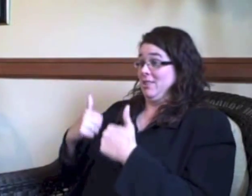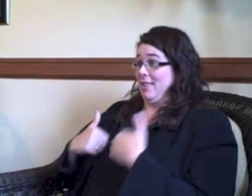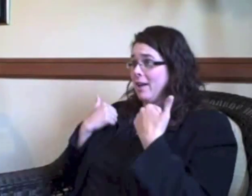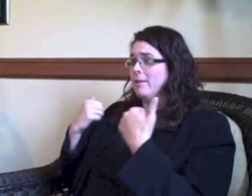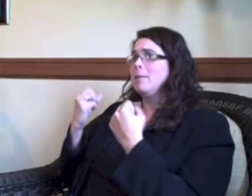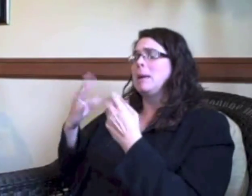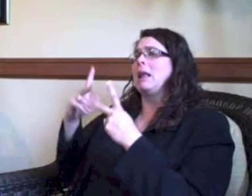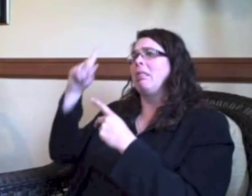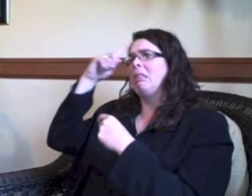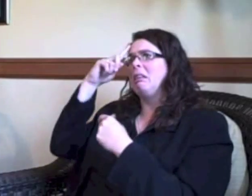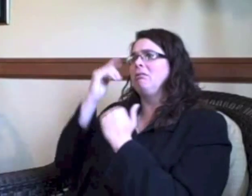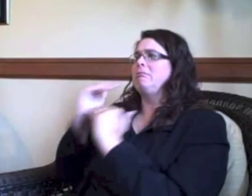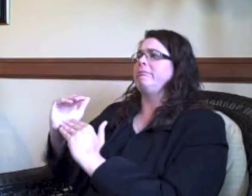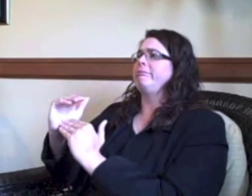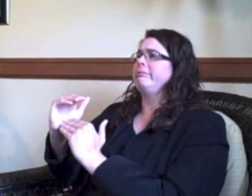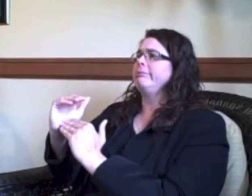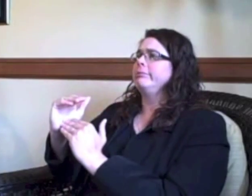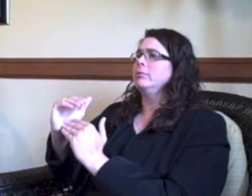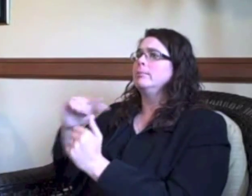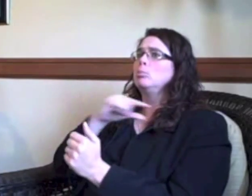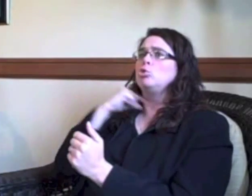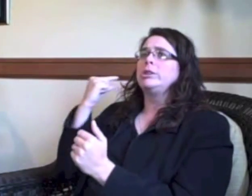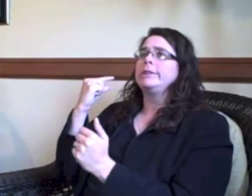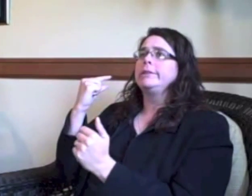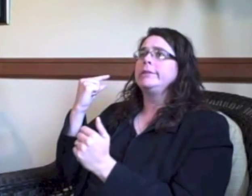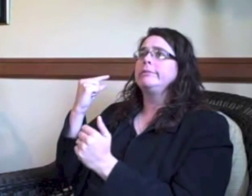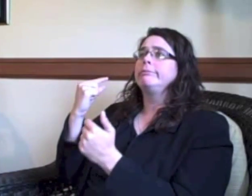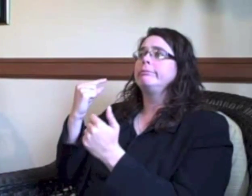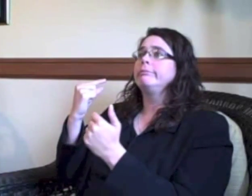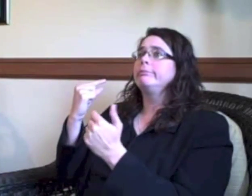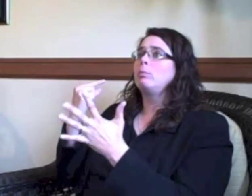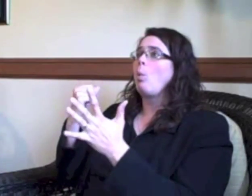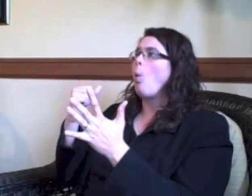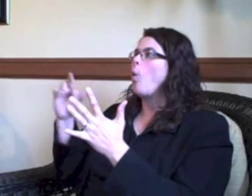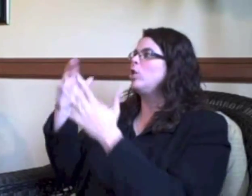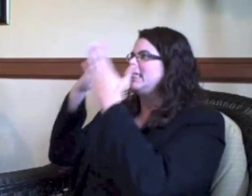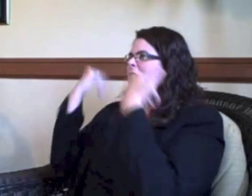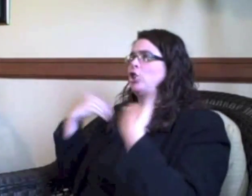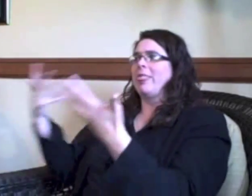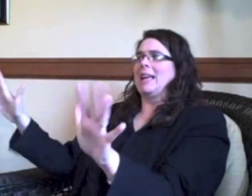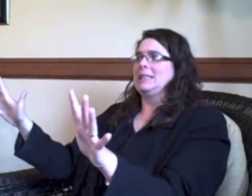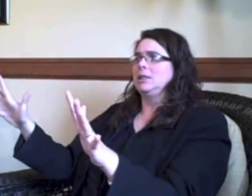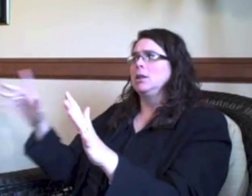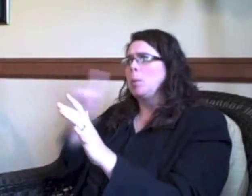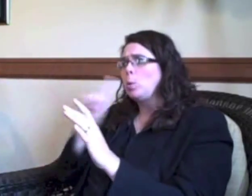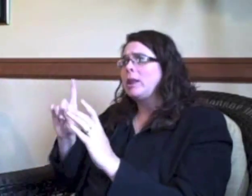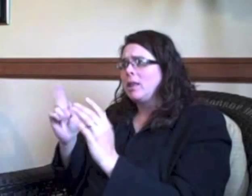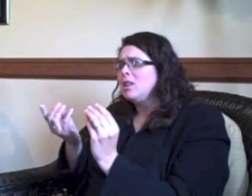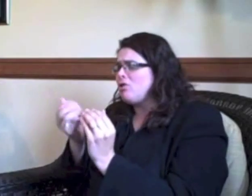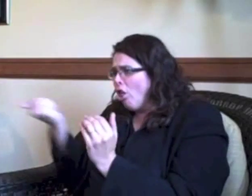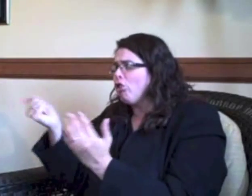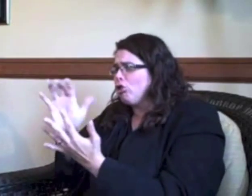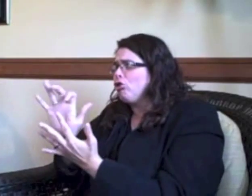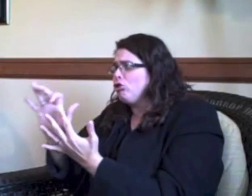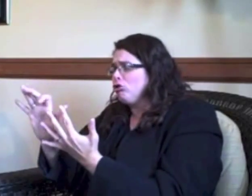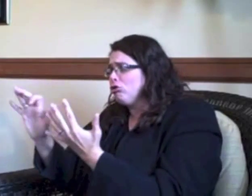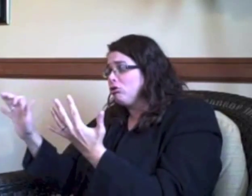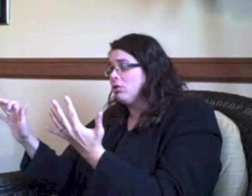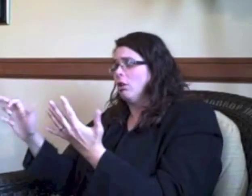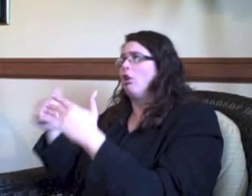life. And in religious life, many people think it's very limiting, being a priest or a nun, and that that's all you can do. But there are